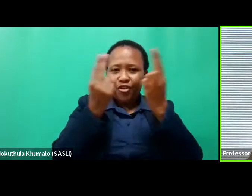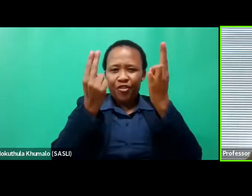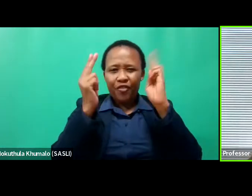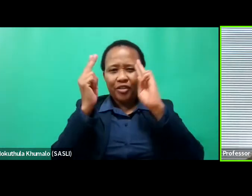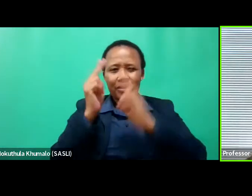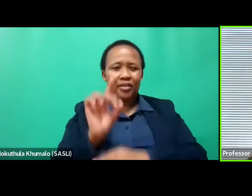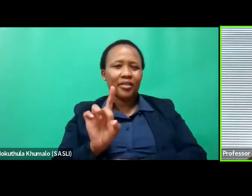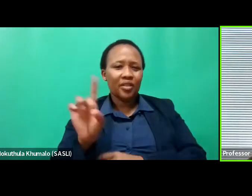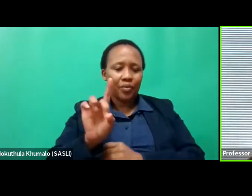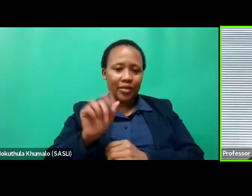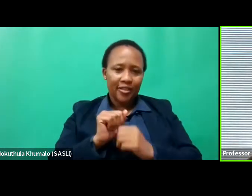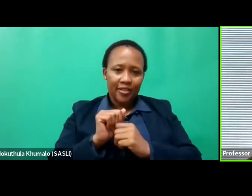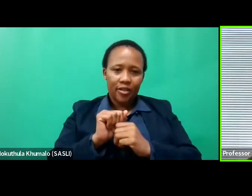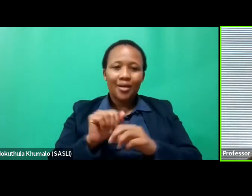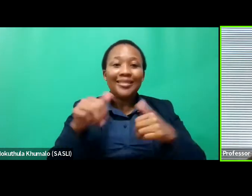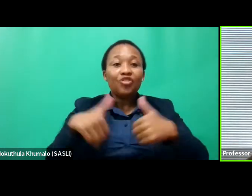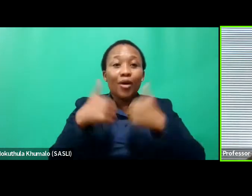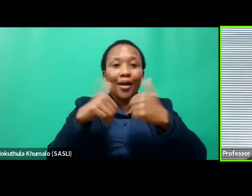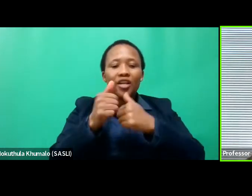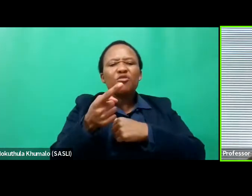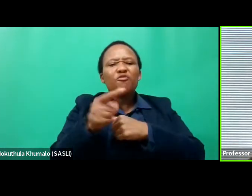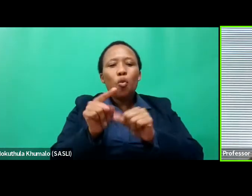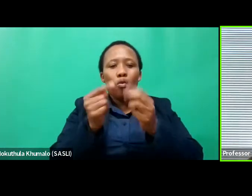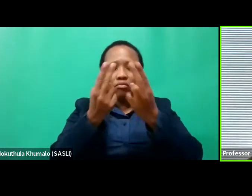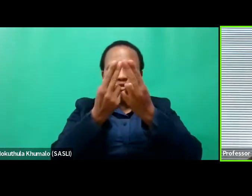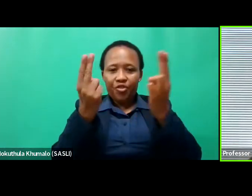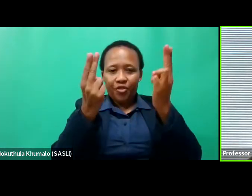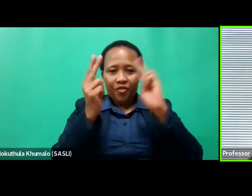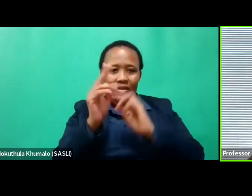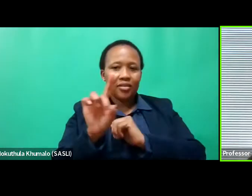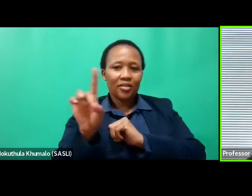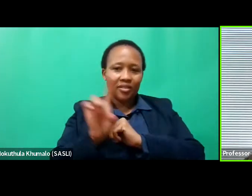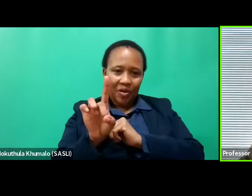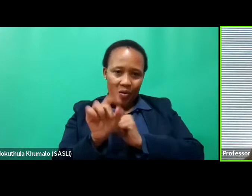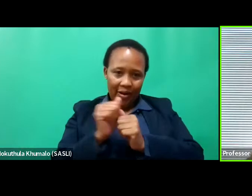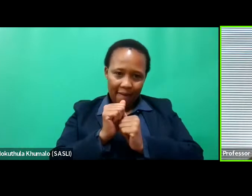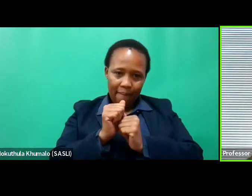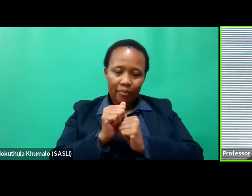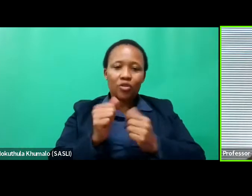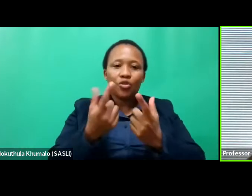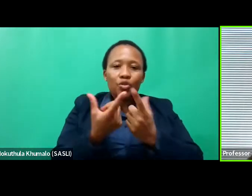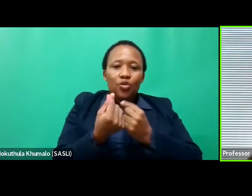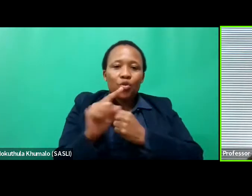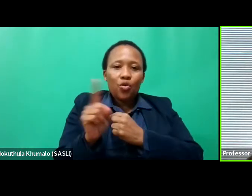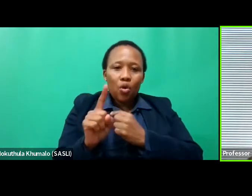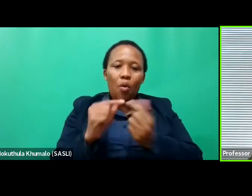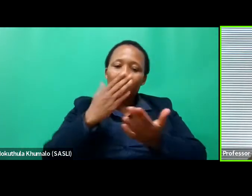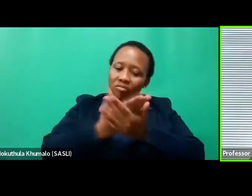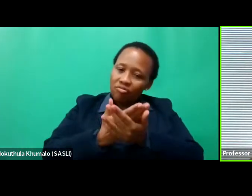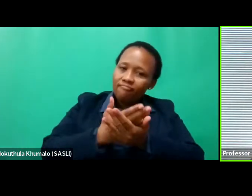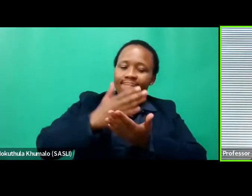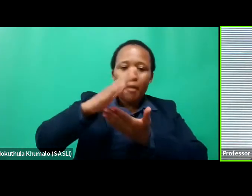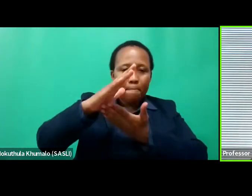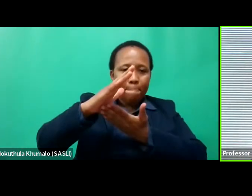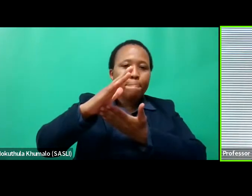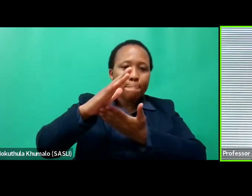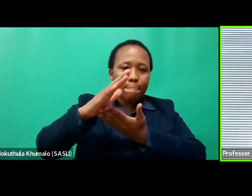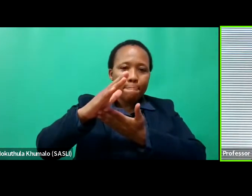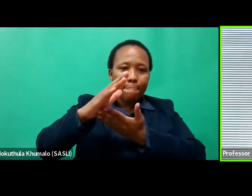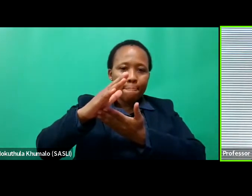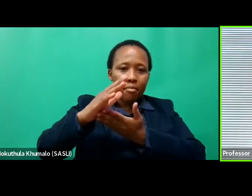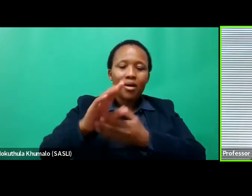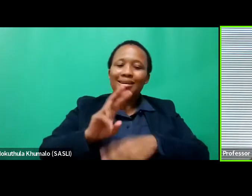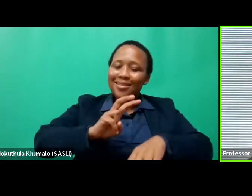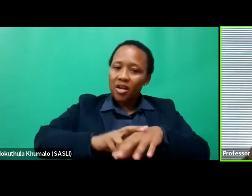is to demystify that. Call it into question and redesign a